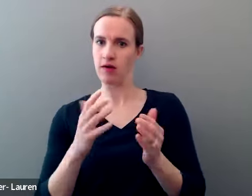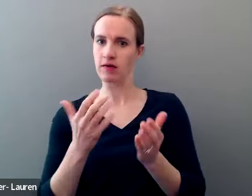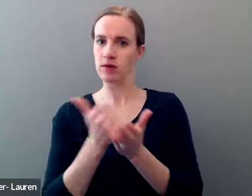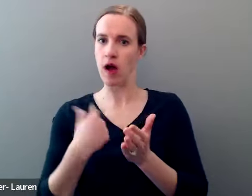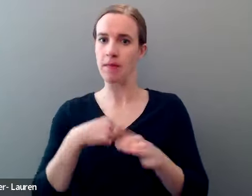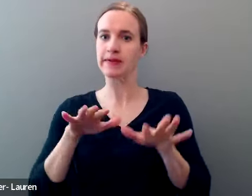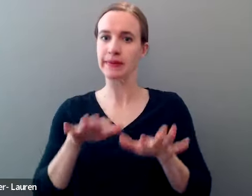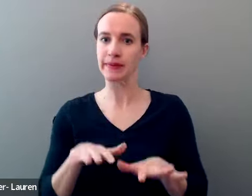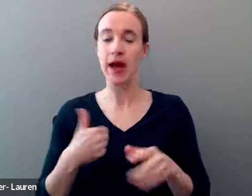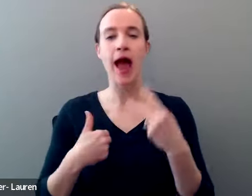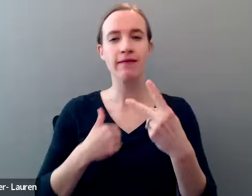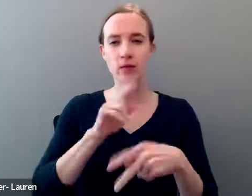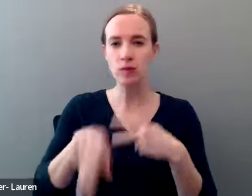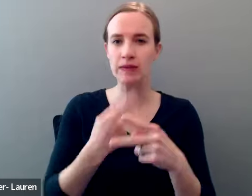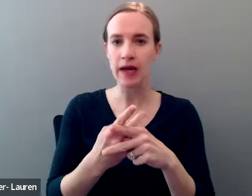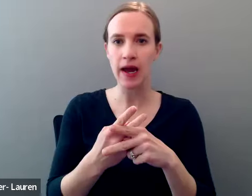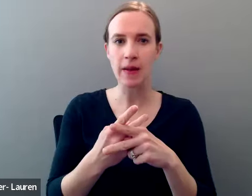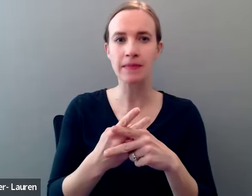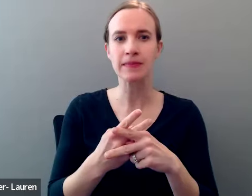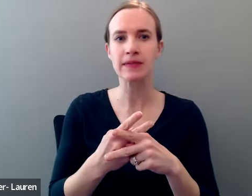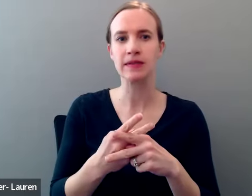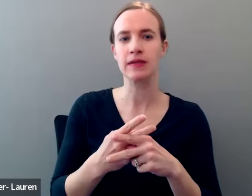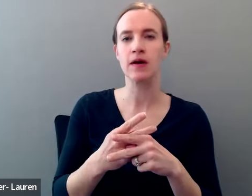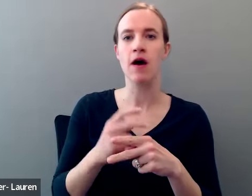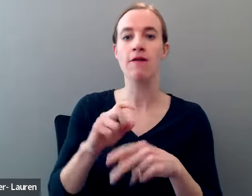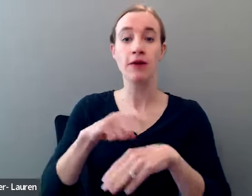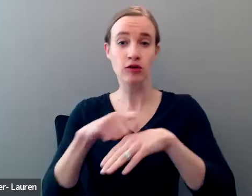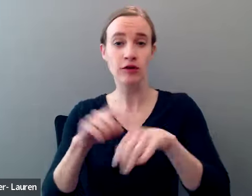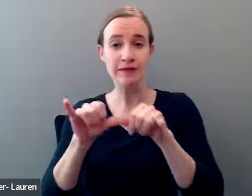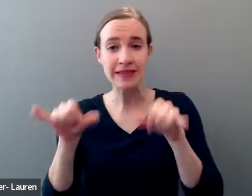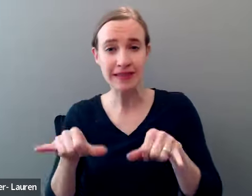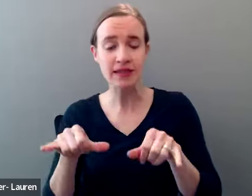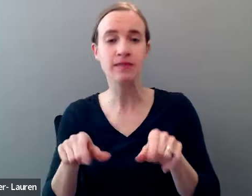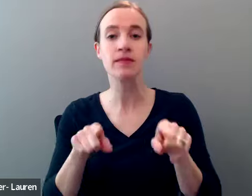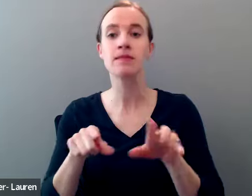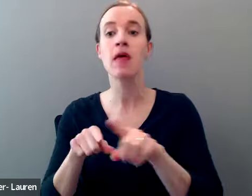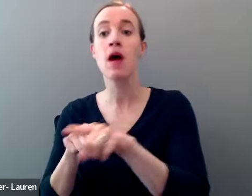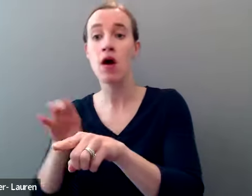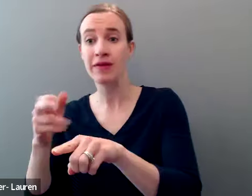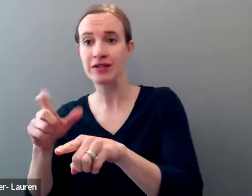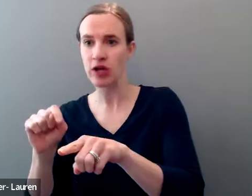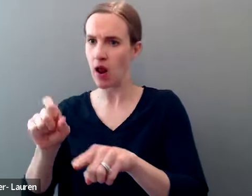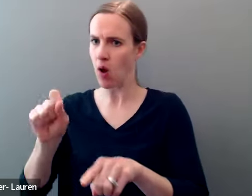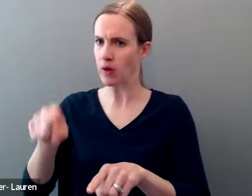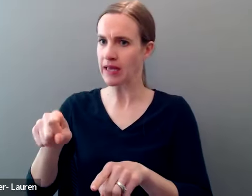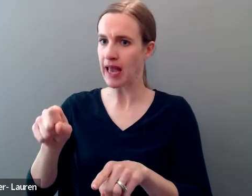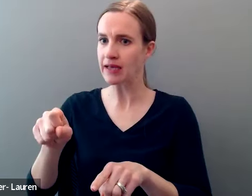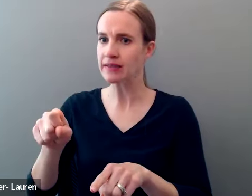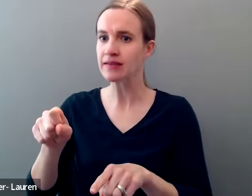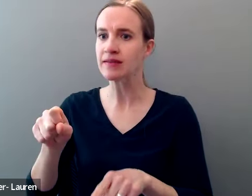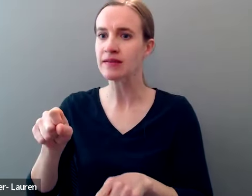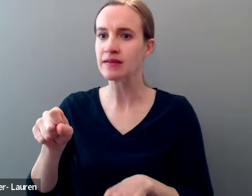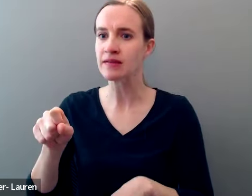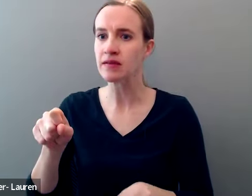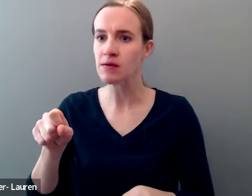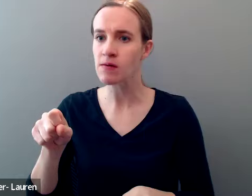systems, that's a different name. Yes, the Buddha belly. That's great. Thank